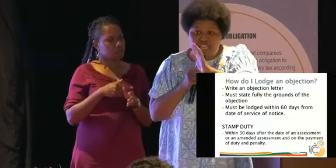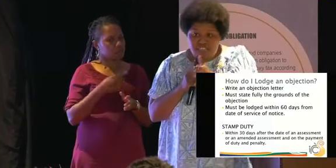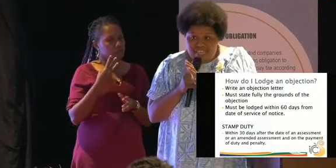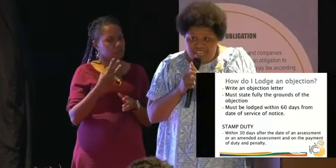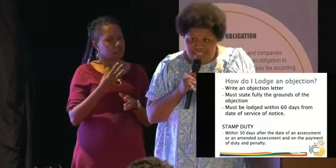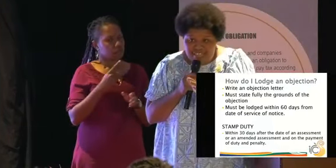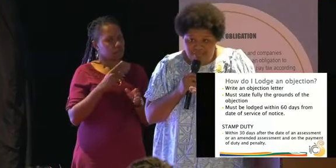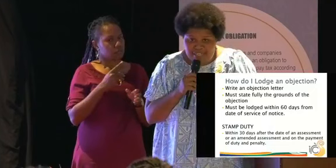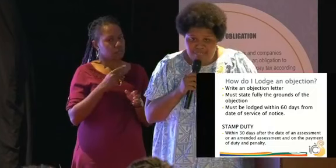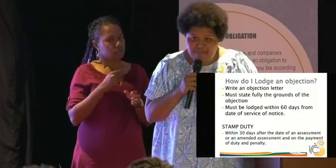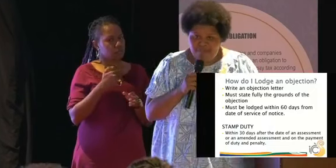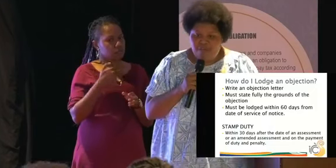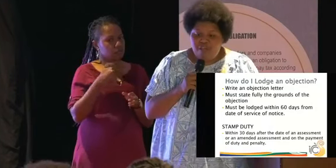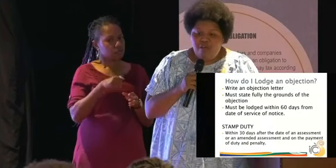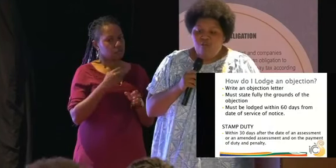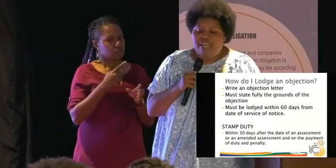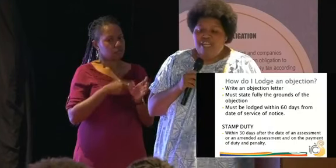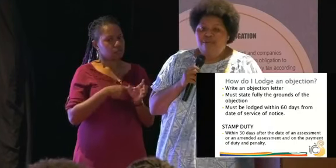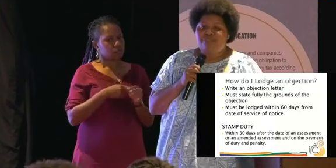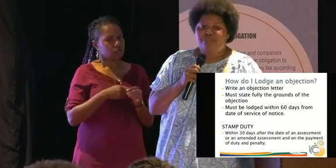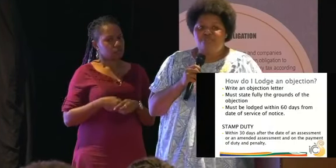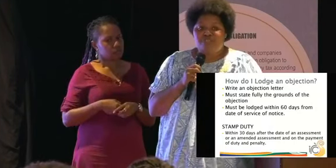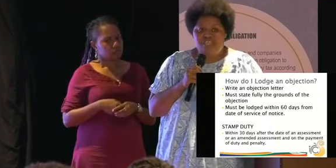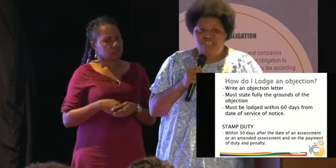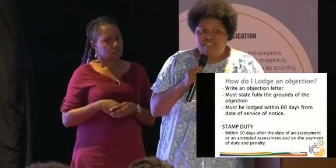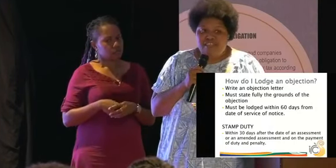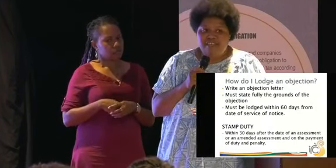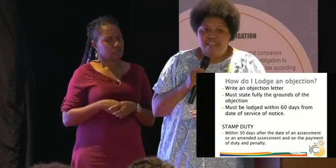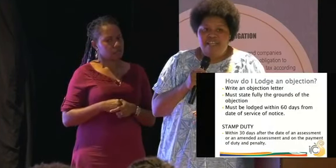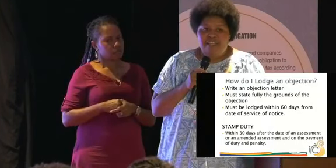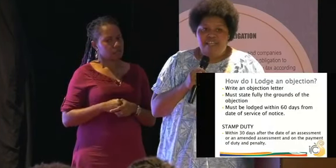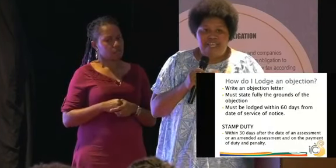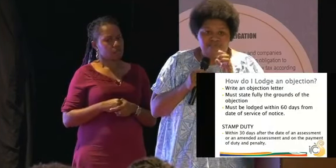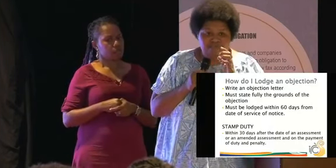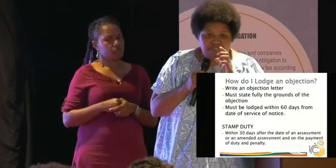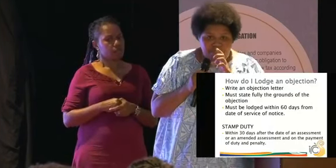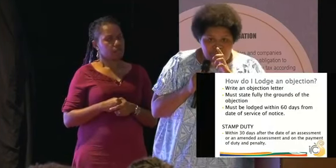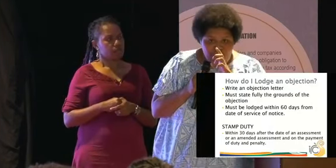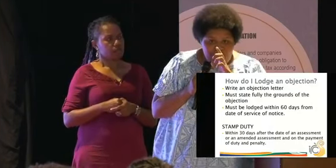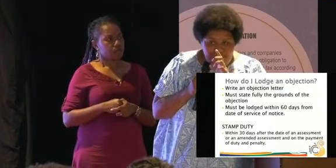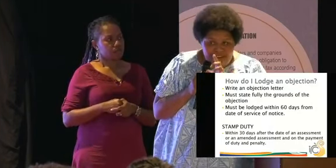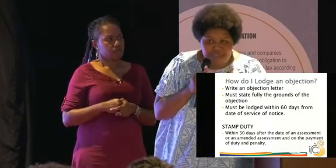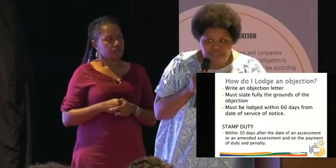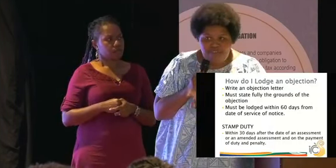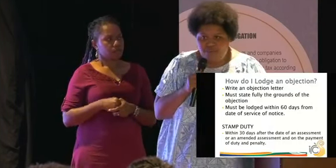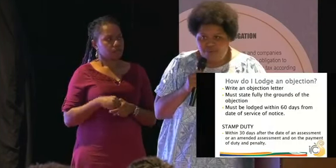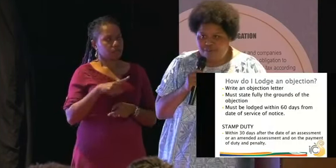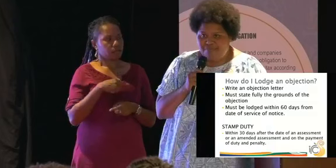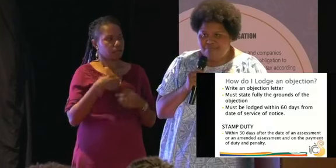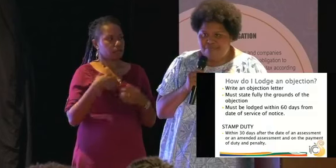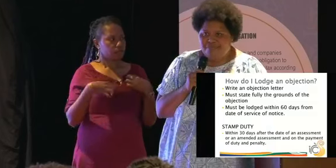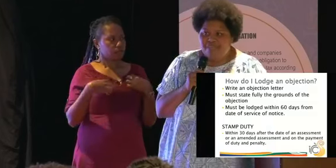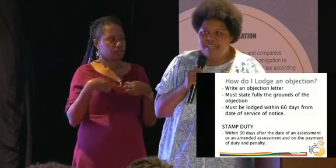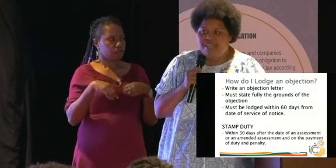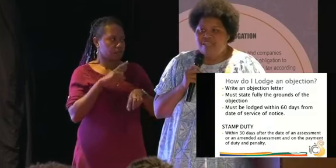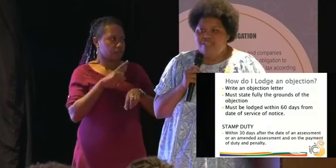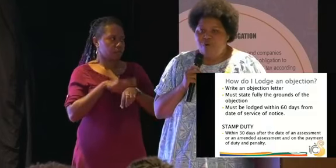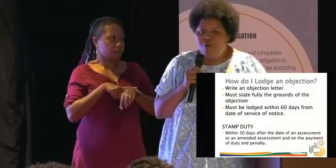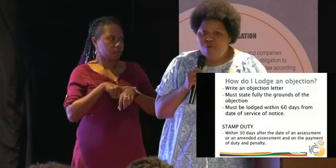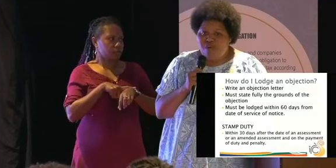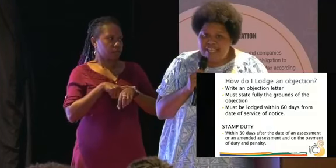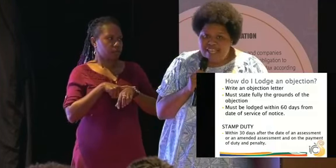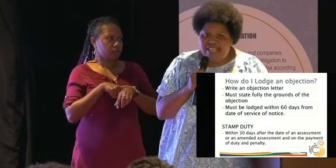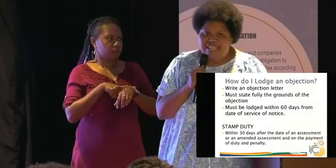can change that assessment. When it comes to objection, the time frame is very, very short.